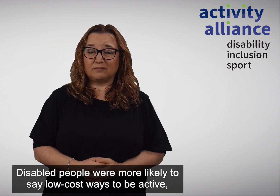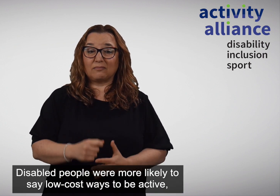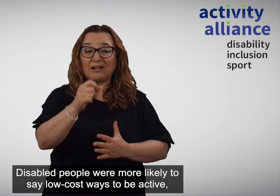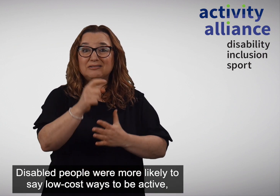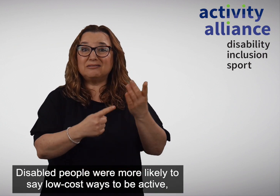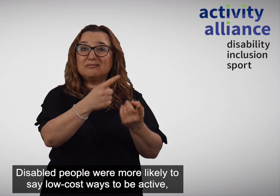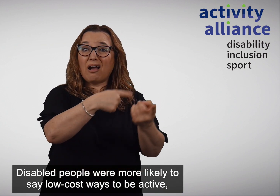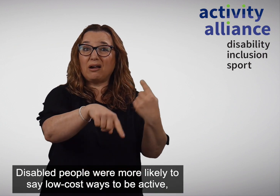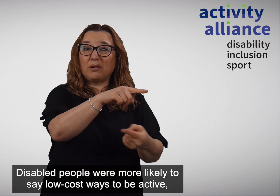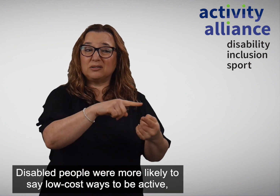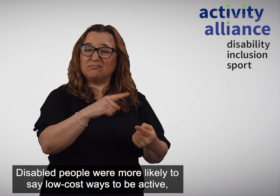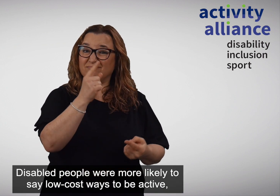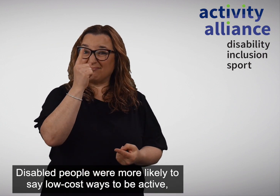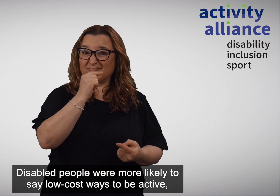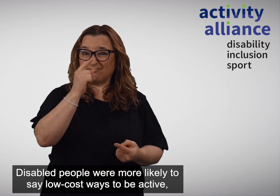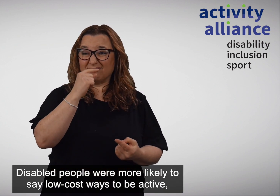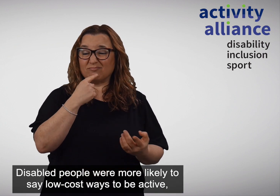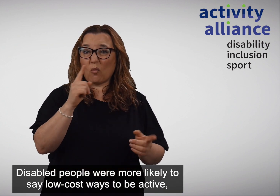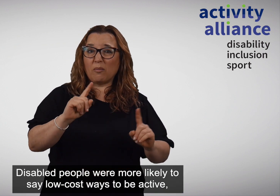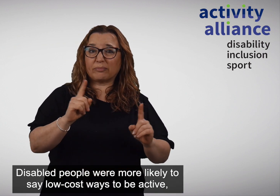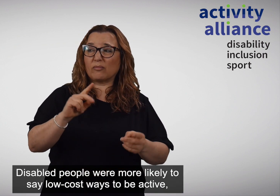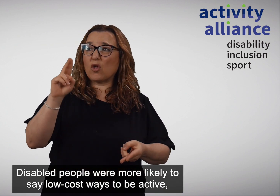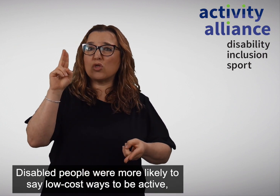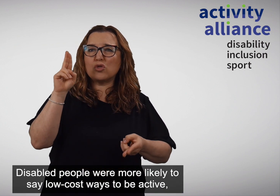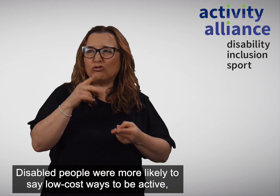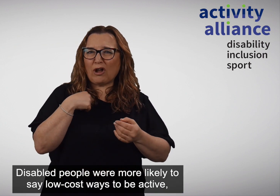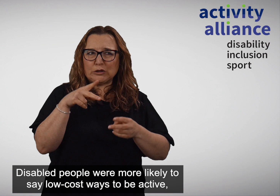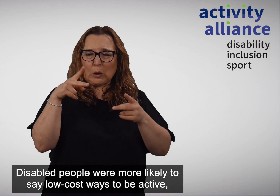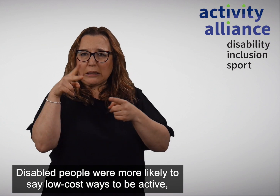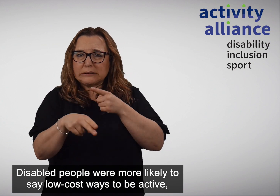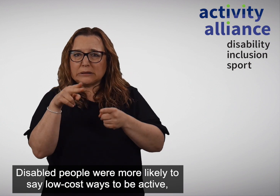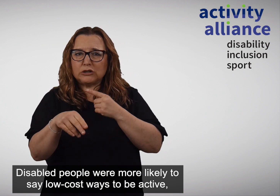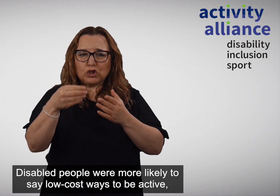Disabled people were more likely to say low-cost ways to be active,